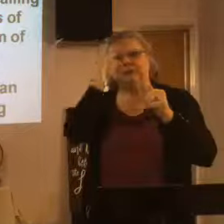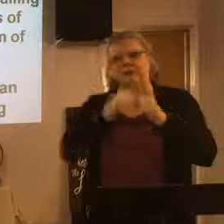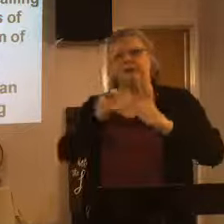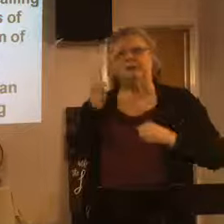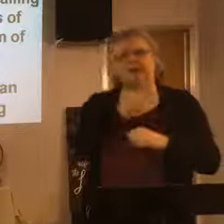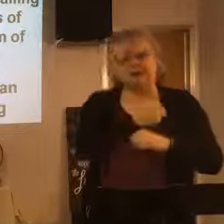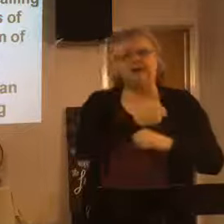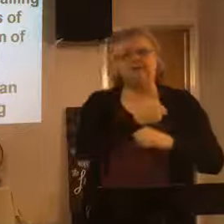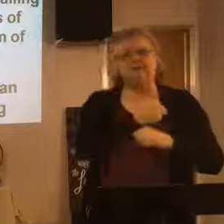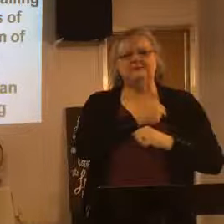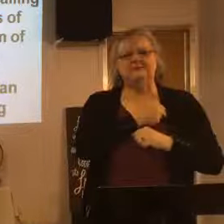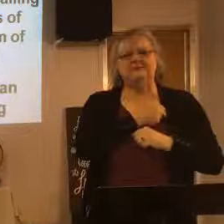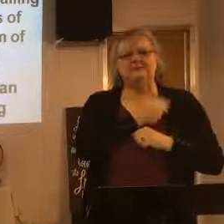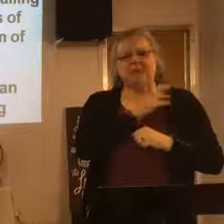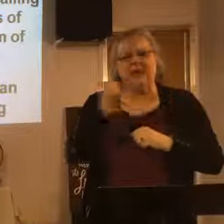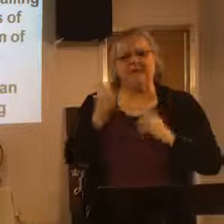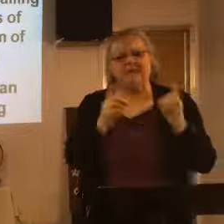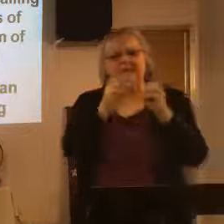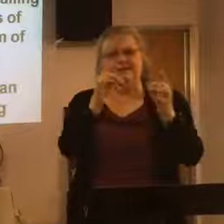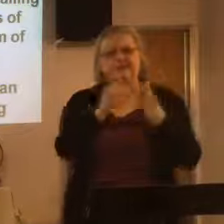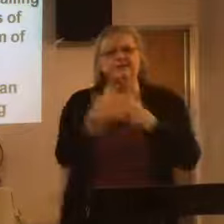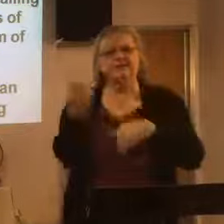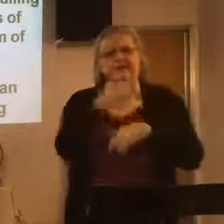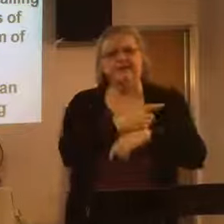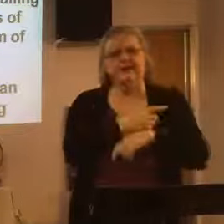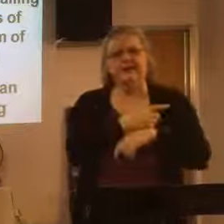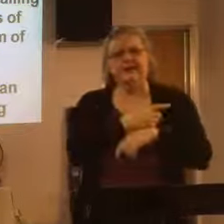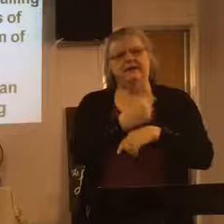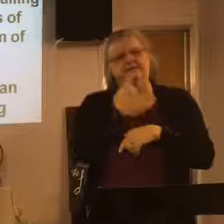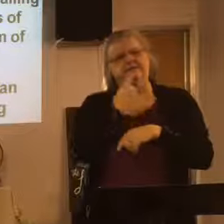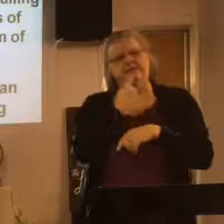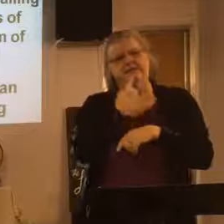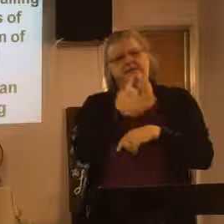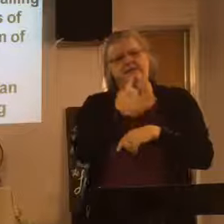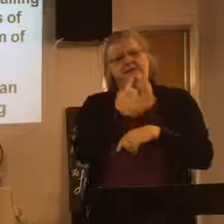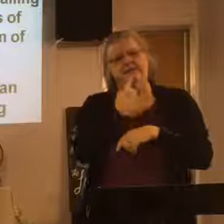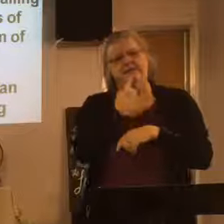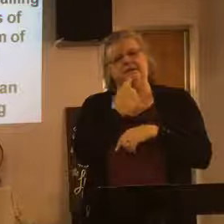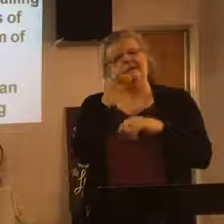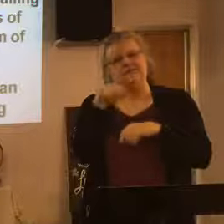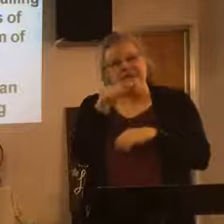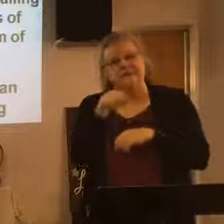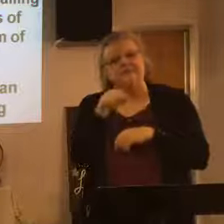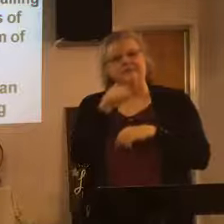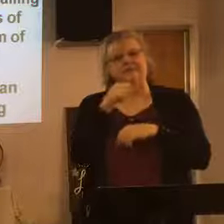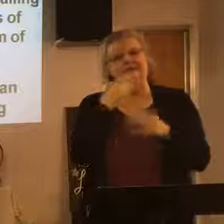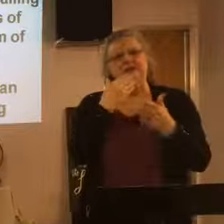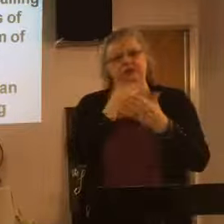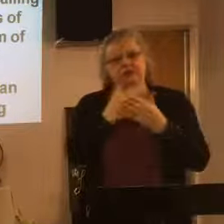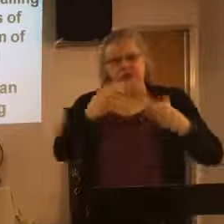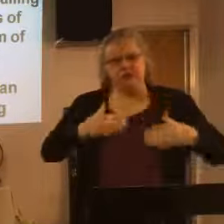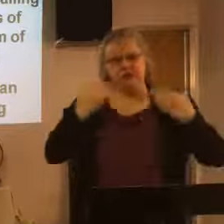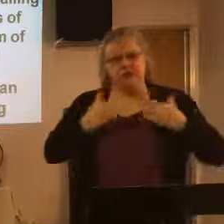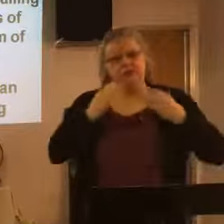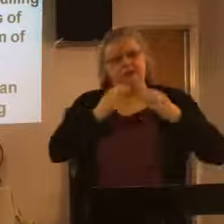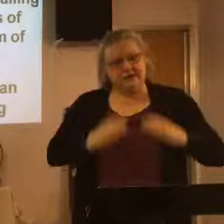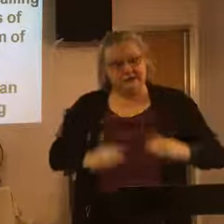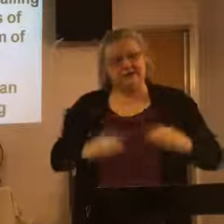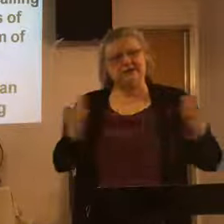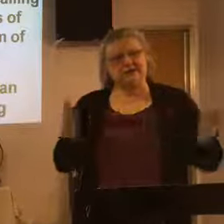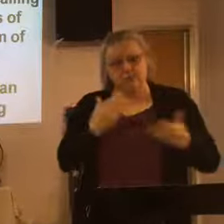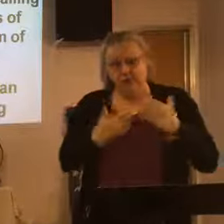us, as well as his disciples of that generation, is that, yes, it's good to enjoy our citizenship